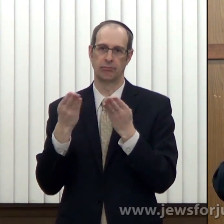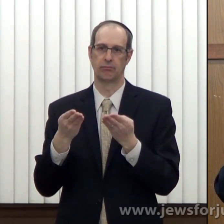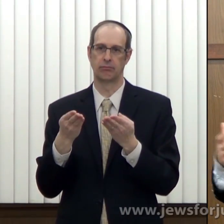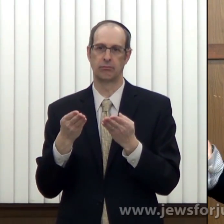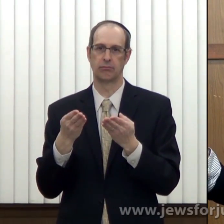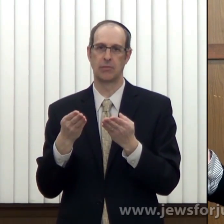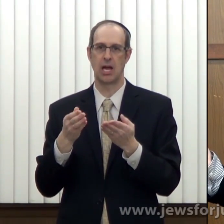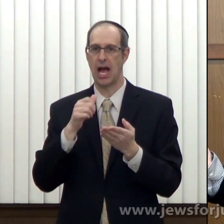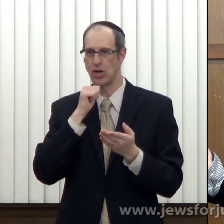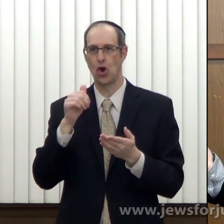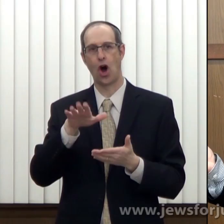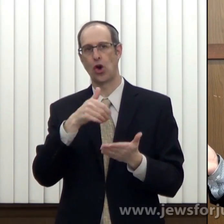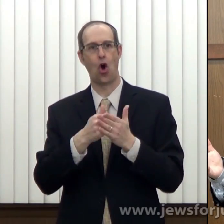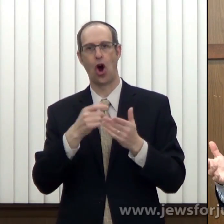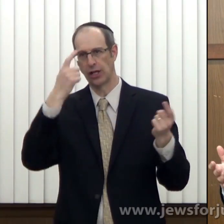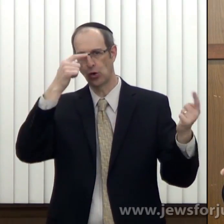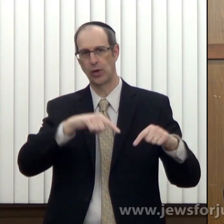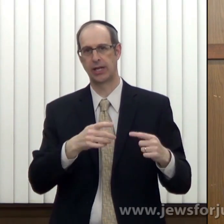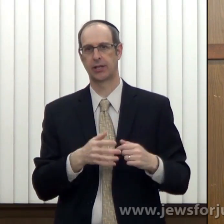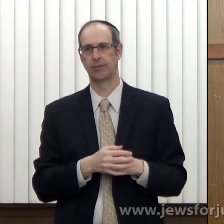not everybody agrees.